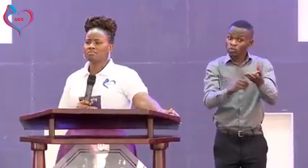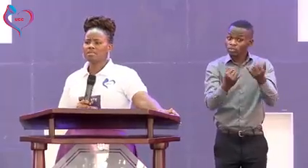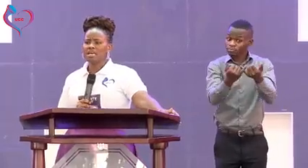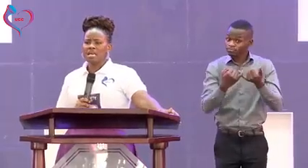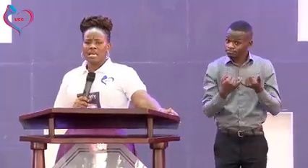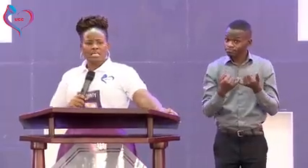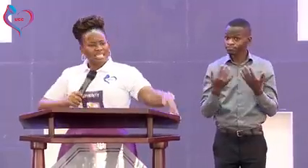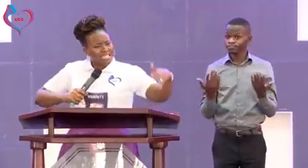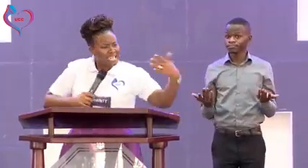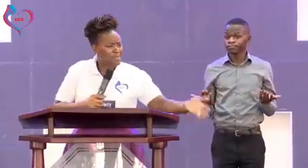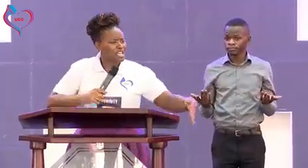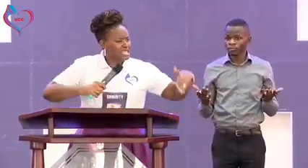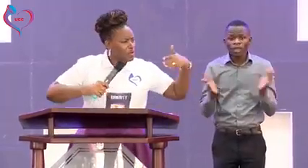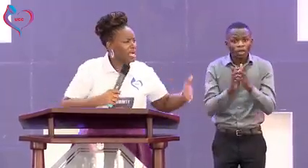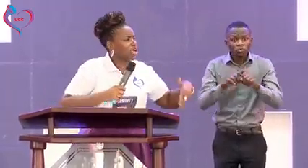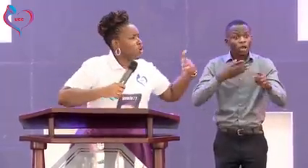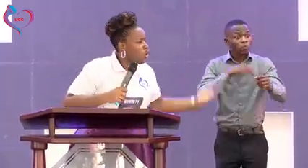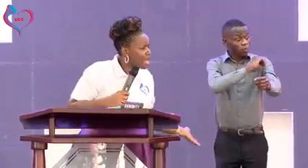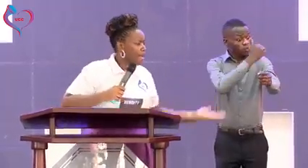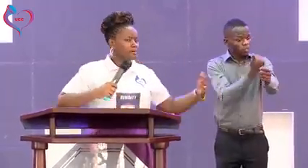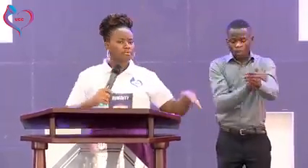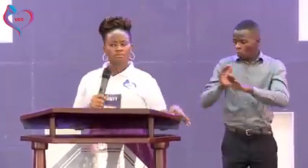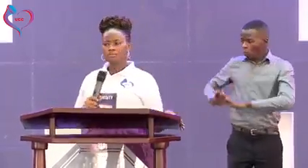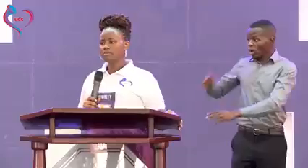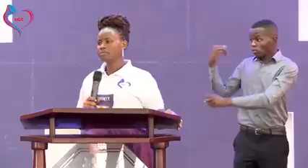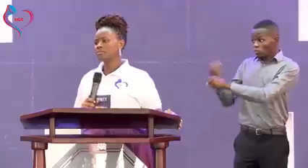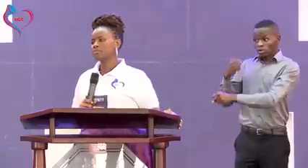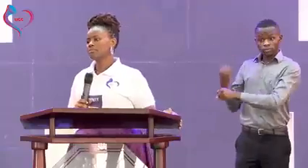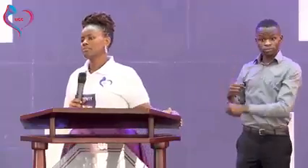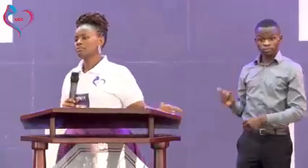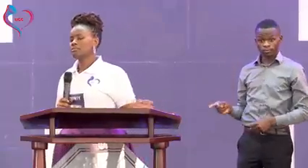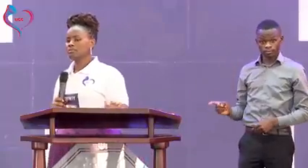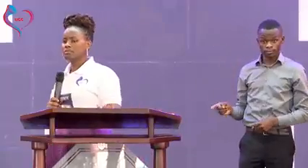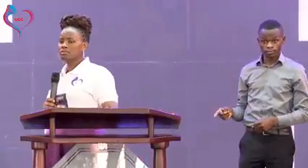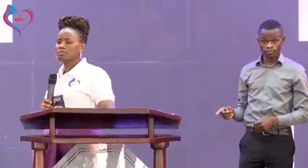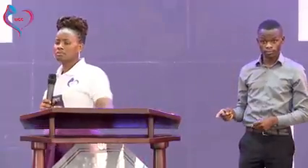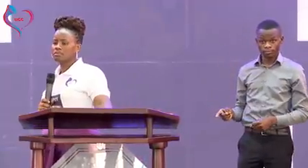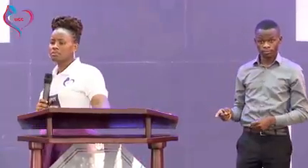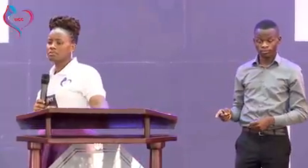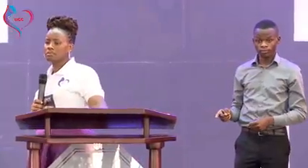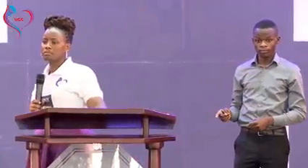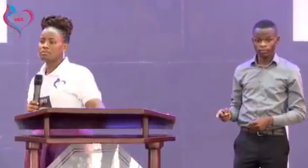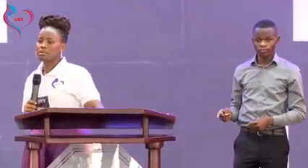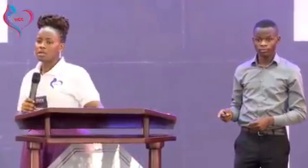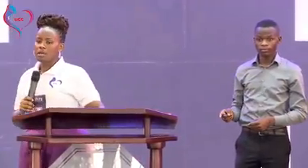authority to marry? Nze sirina buyinza kuleka yokola. Don't I have any authority to let go of work?